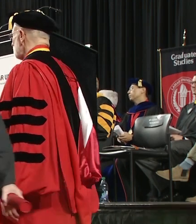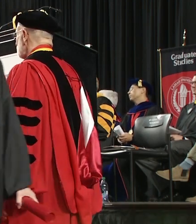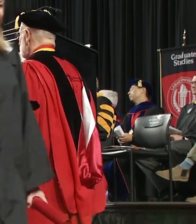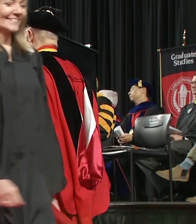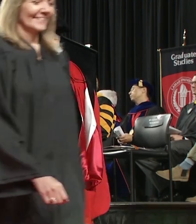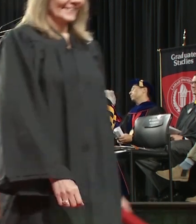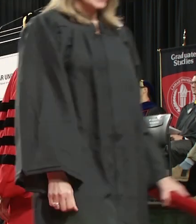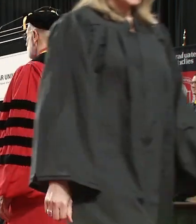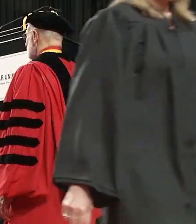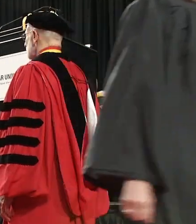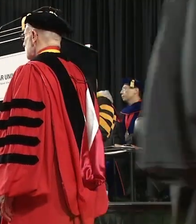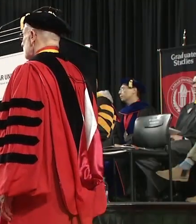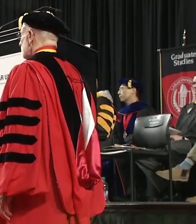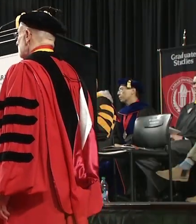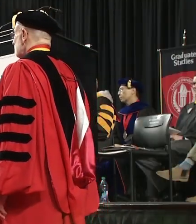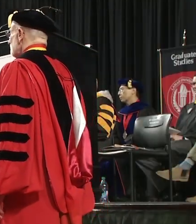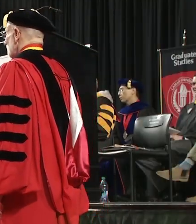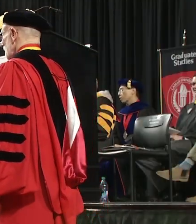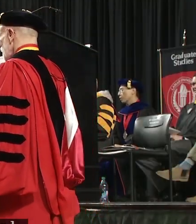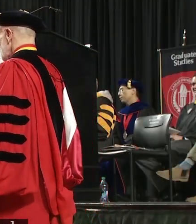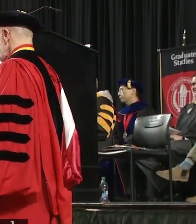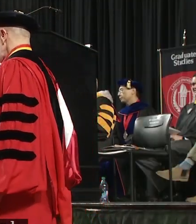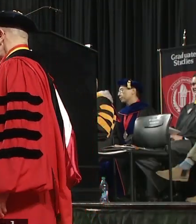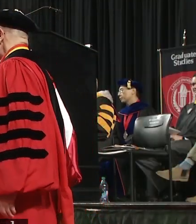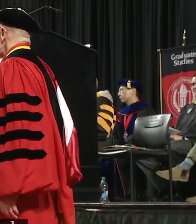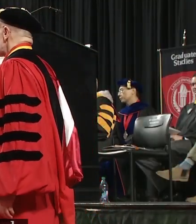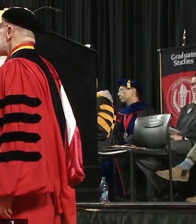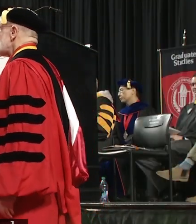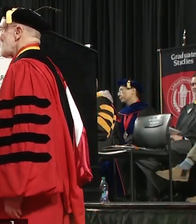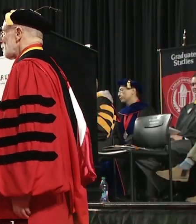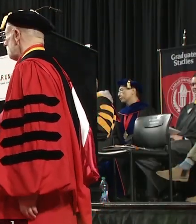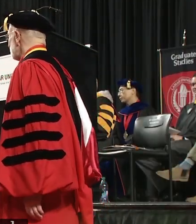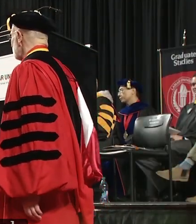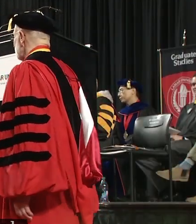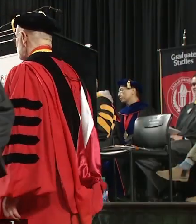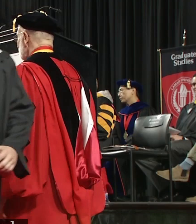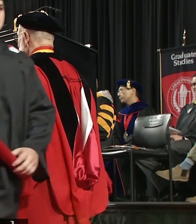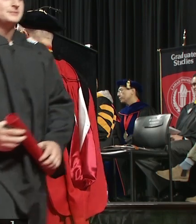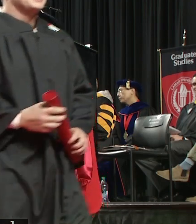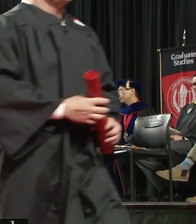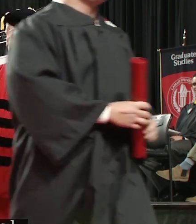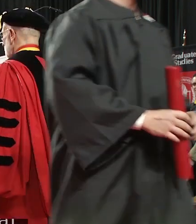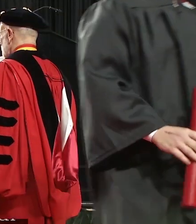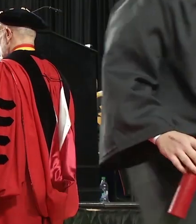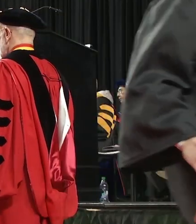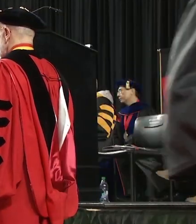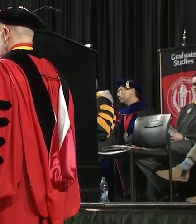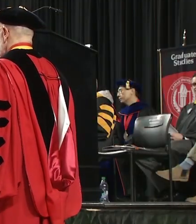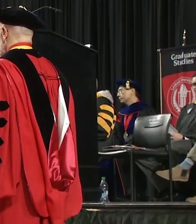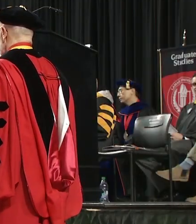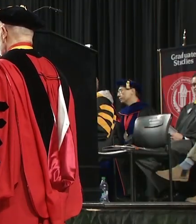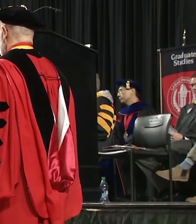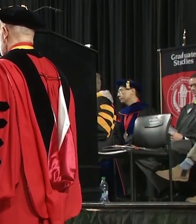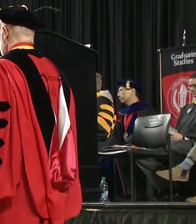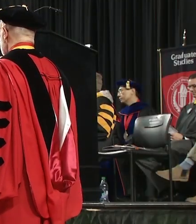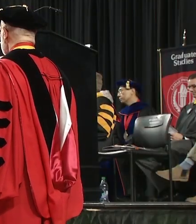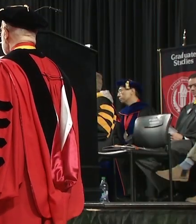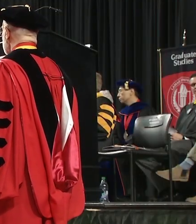Bachelor of Business Administration in General Business, Industrial Engineering, Hannah Nicole Foreman.